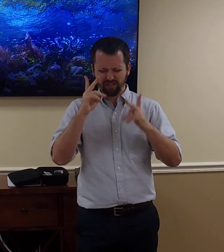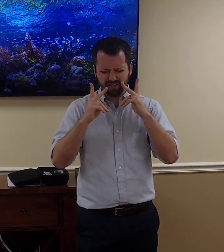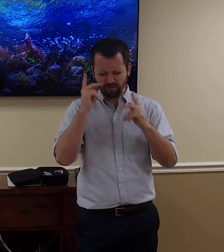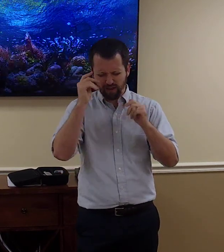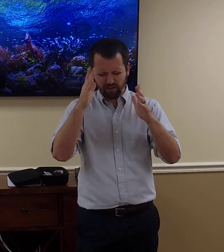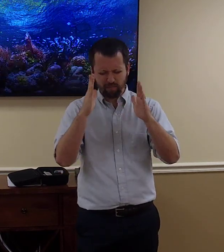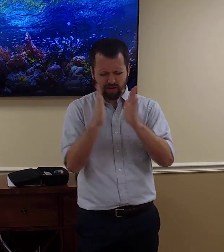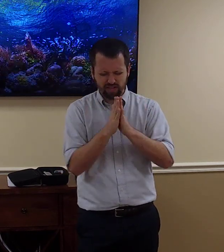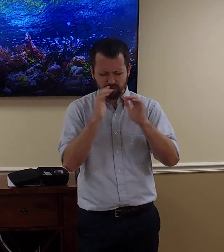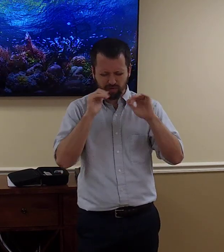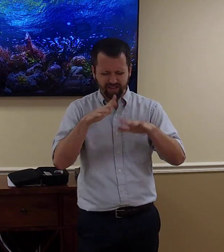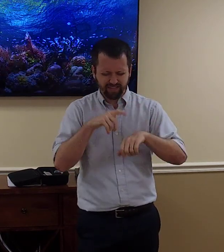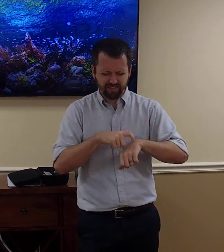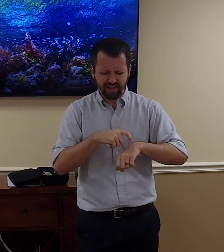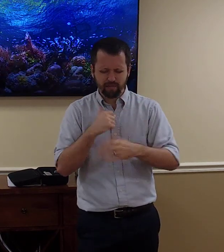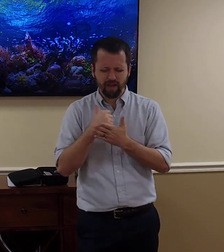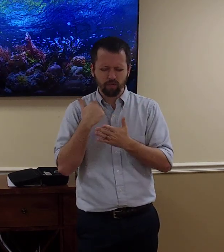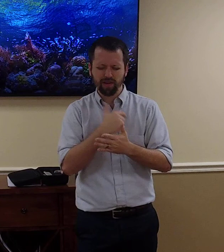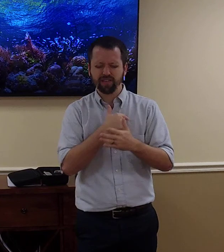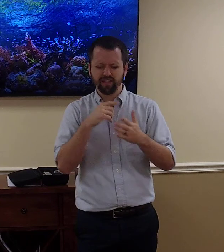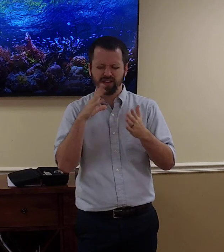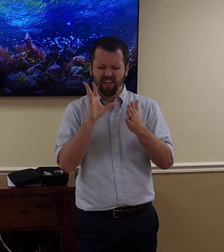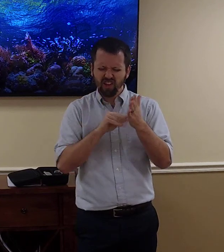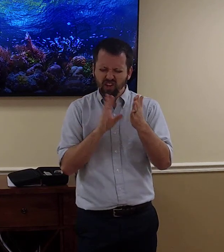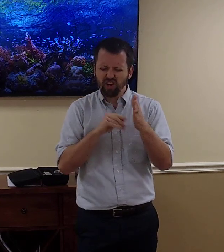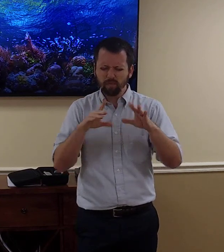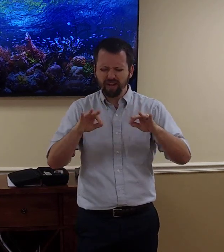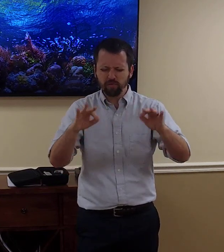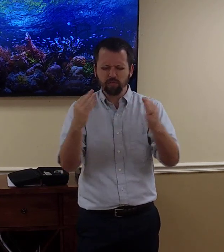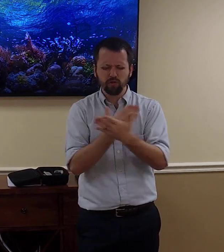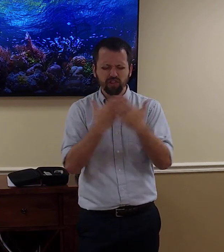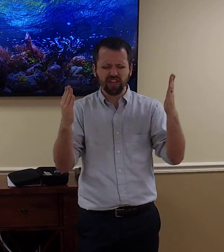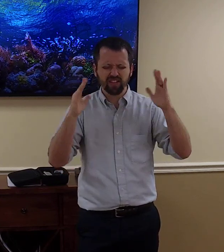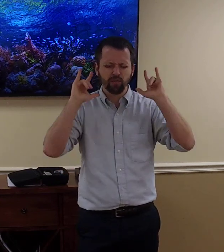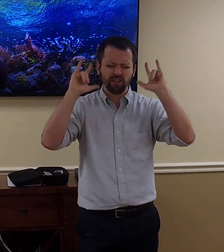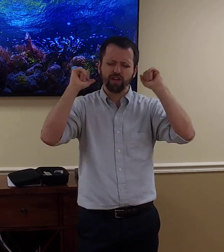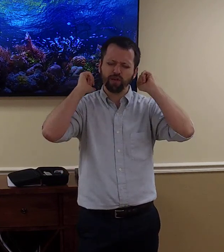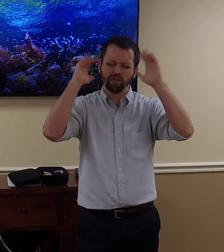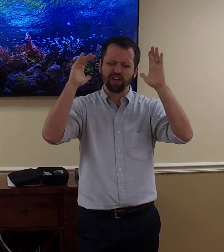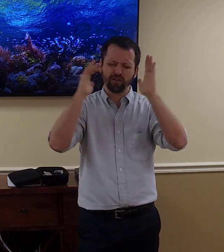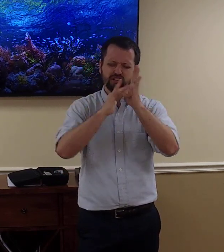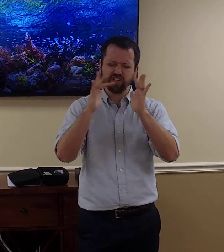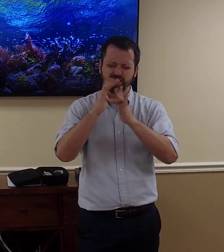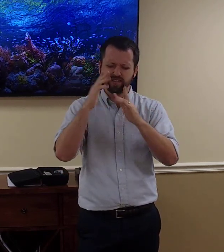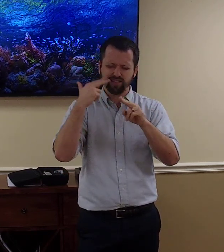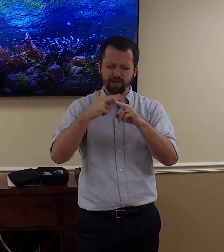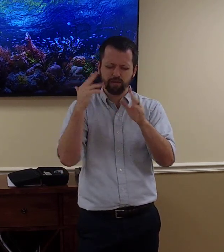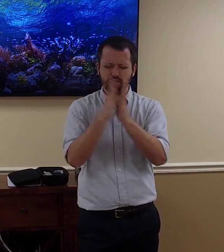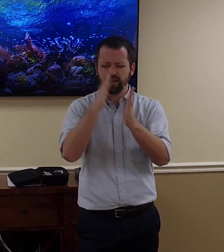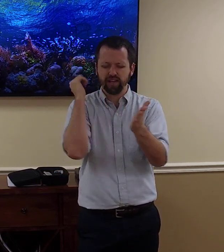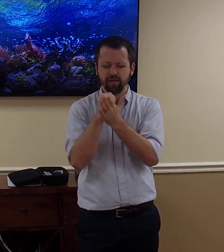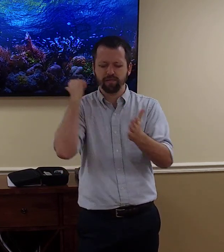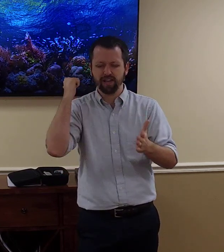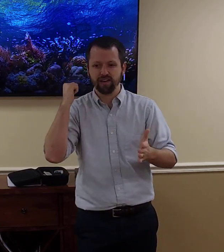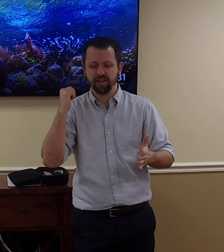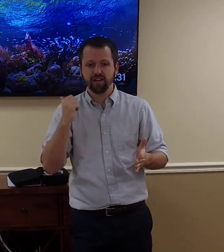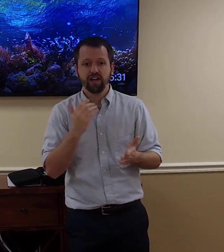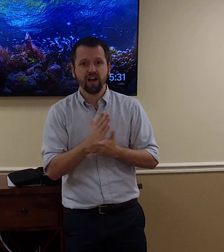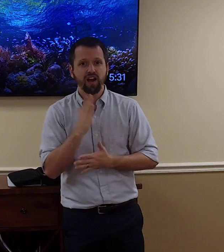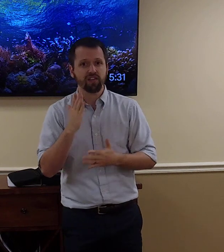see, Father. I pray that you bless this time. Help us to learn, pick up some new things. And we love you, Father. In Jesus' name we pray. Amen. All right, so I